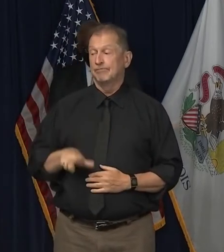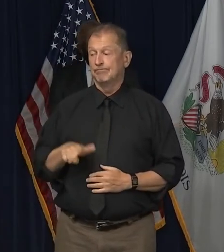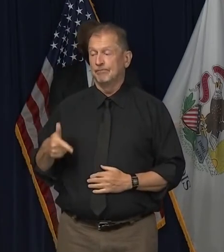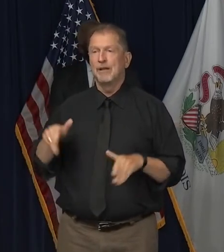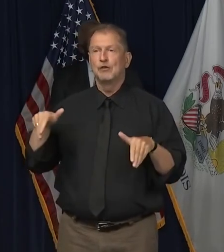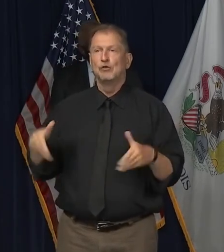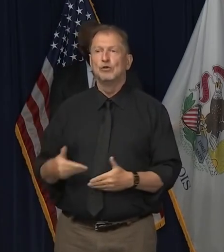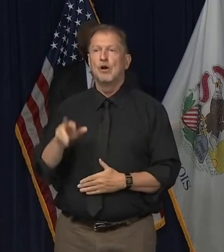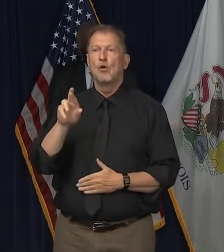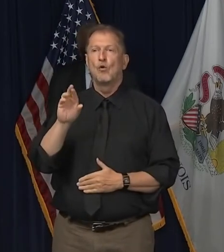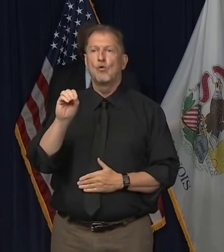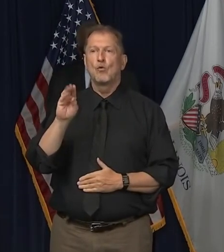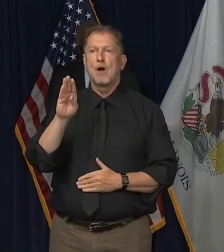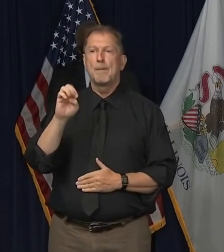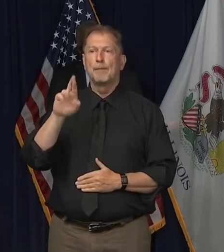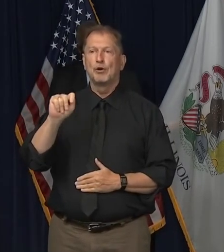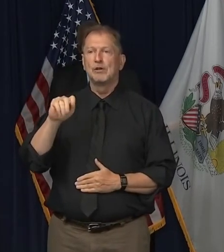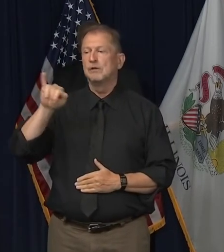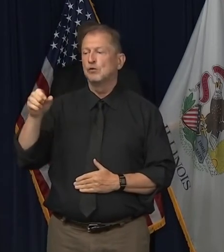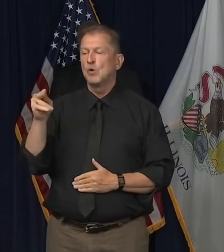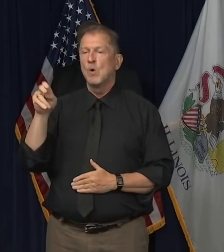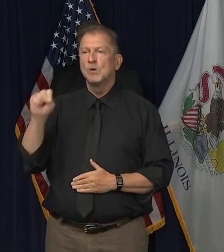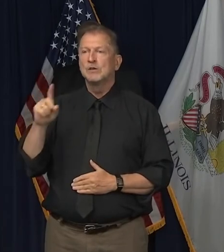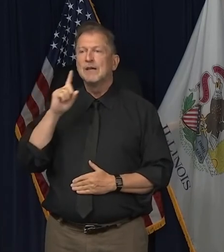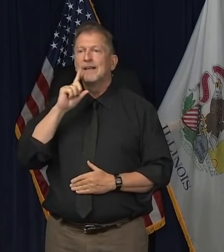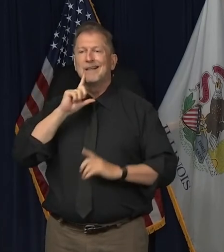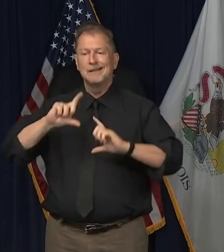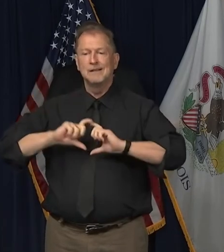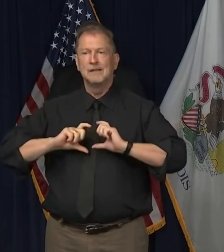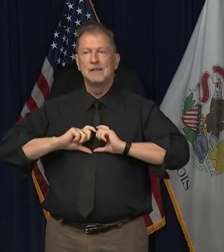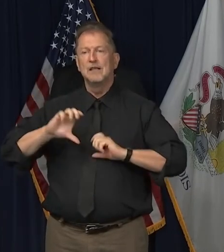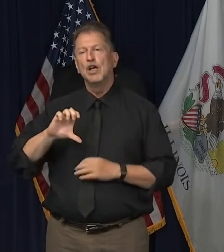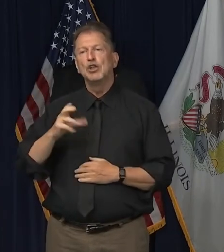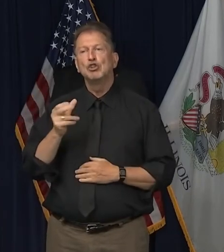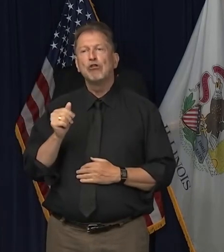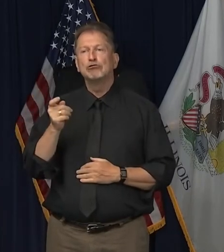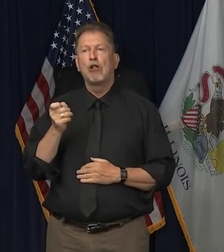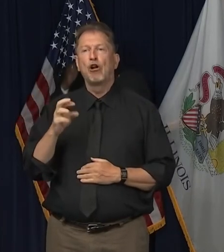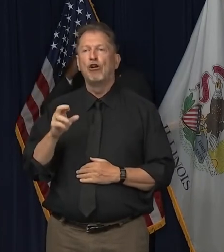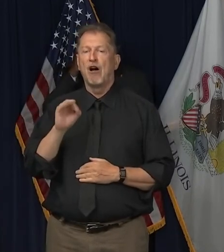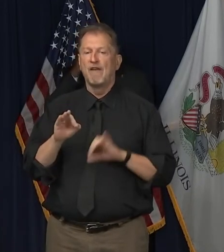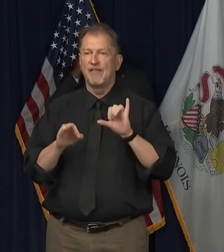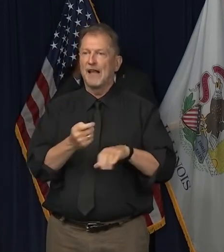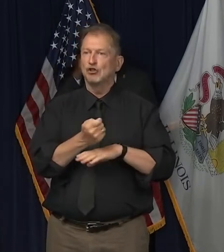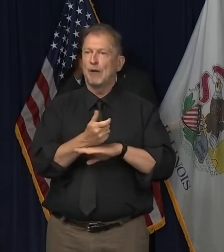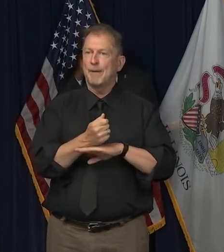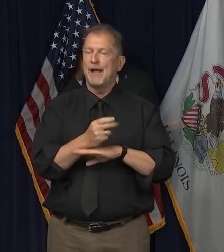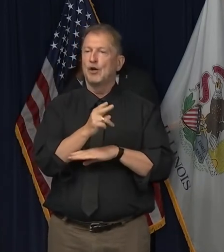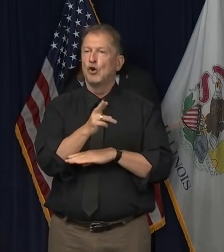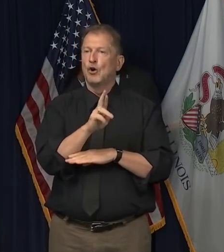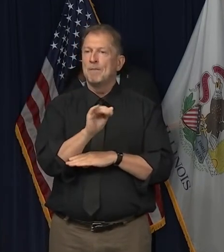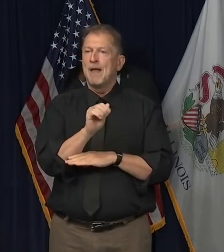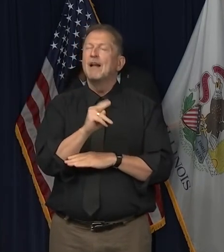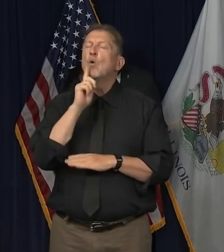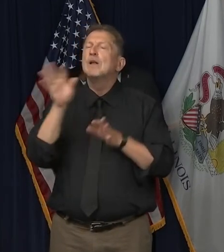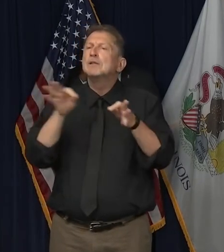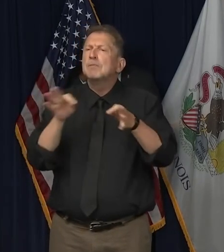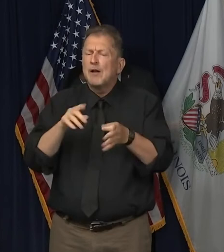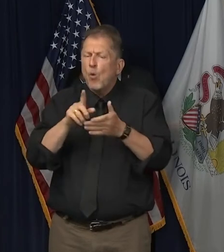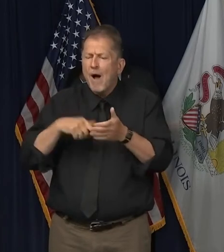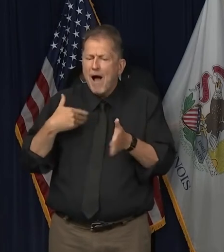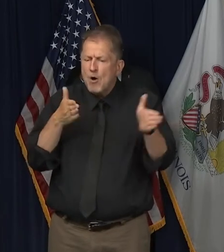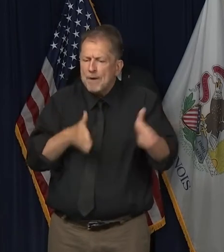Robert Jones, Chancellor of the Urbana-Champaign campus, who will talk more about SHIELD, how it came to be, and the